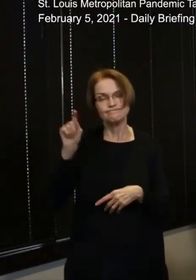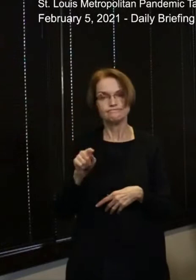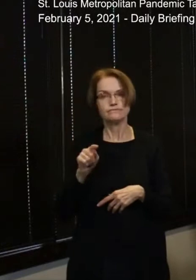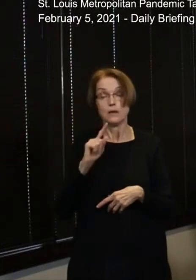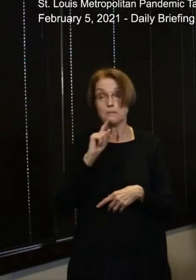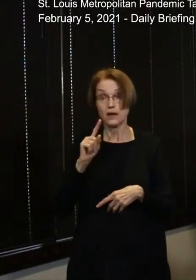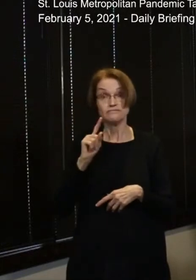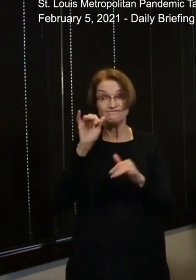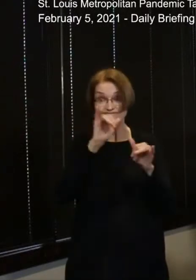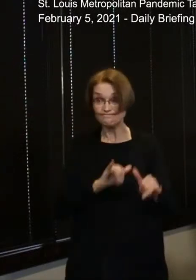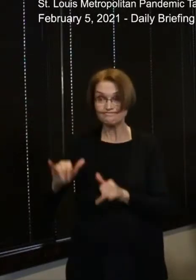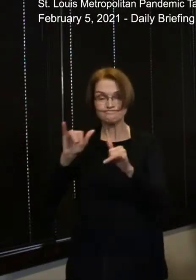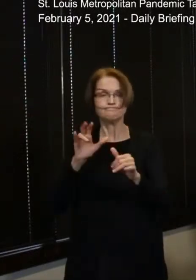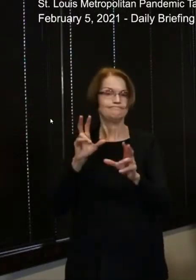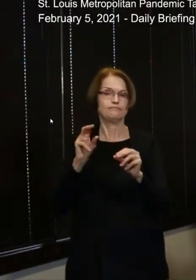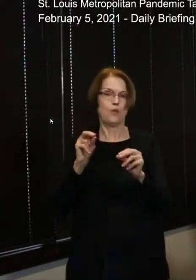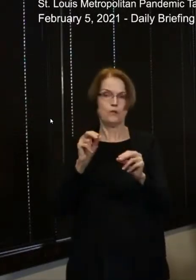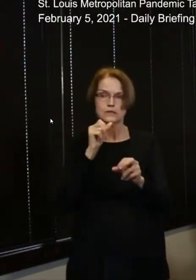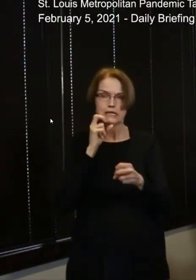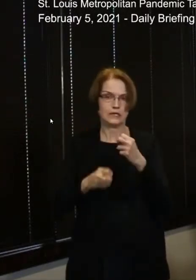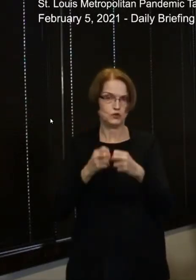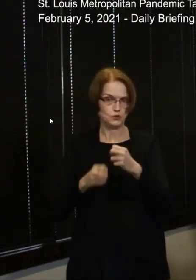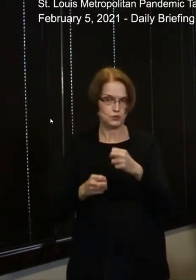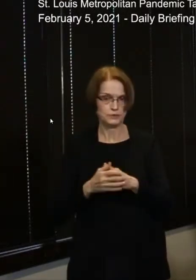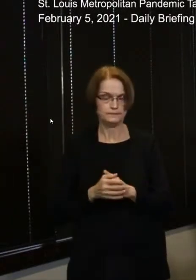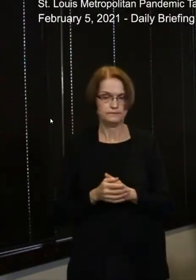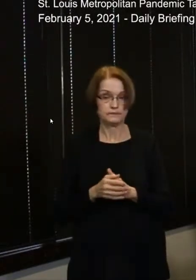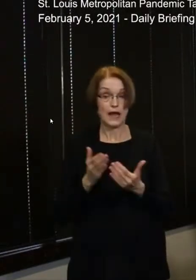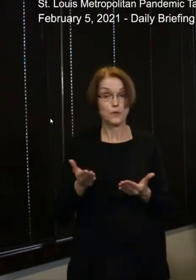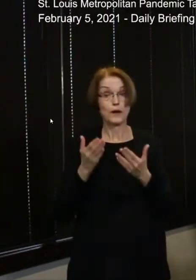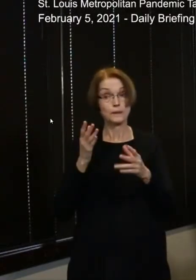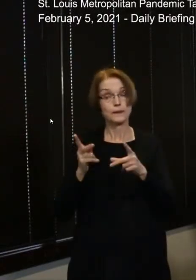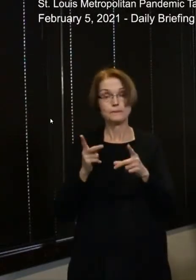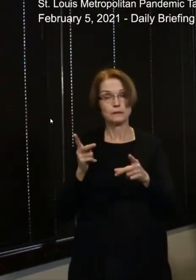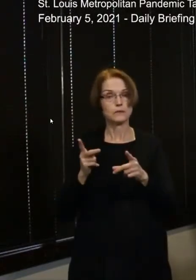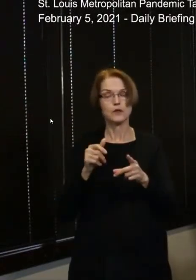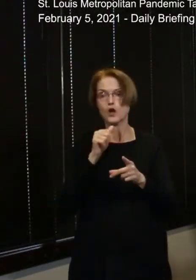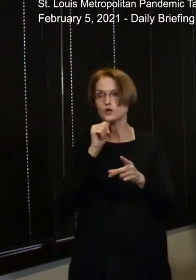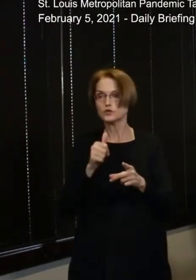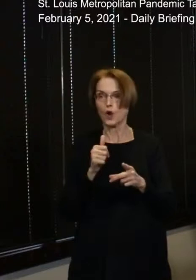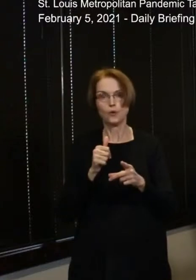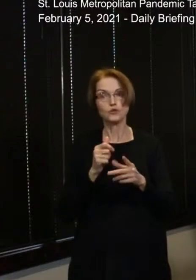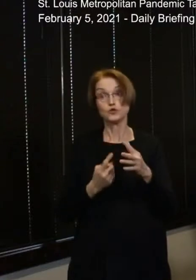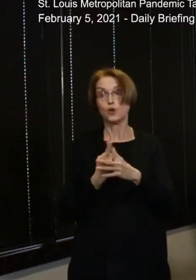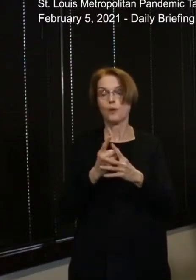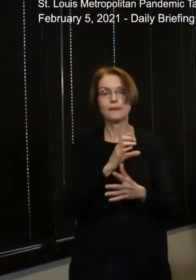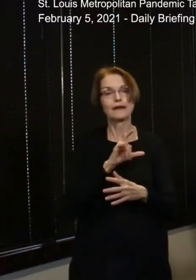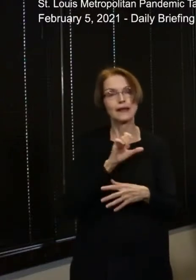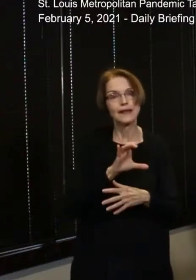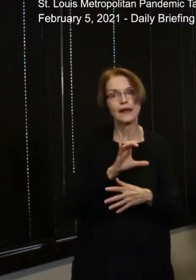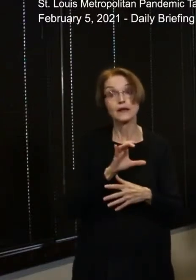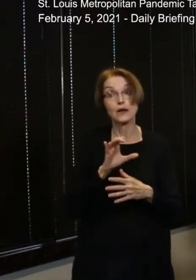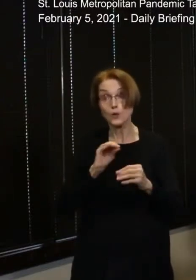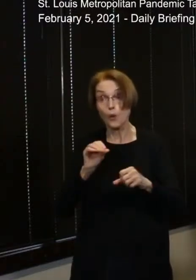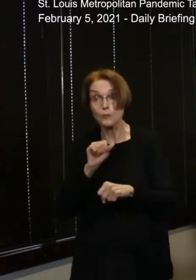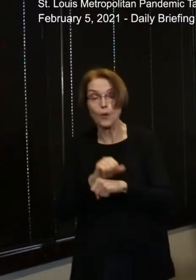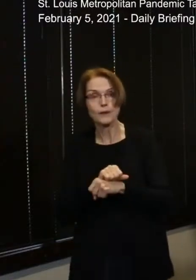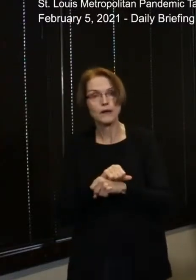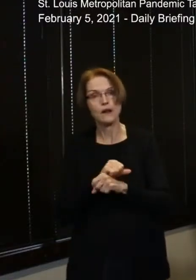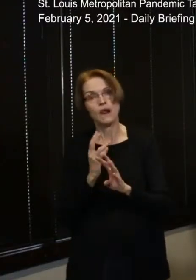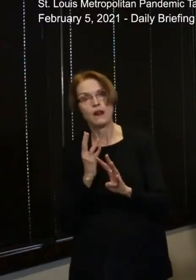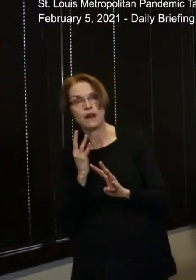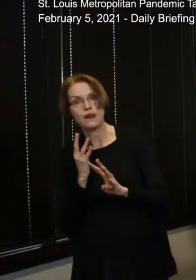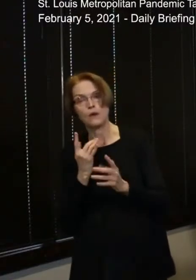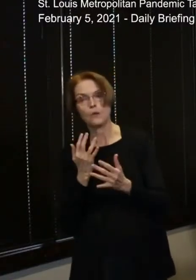any wide-scale issues with that. I would recommend people not to do that because then it distracts